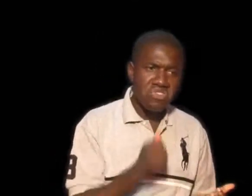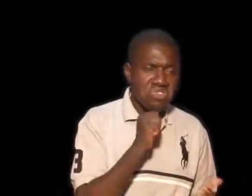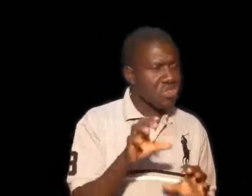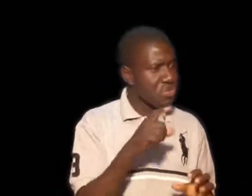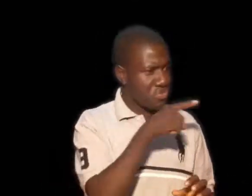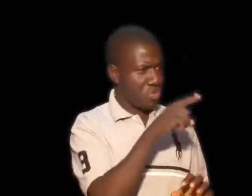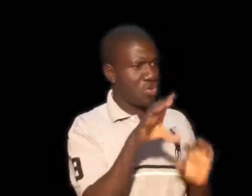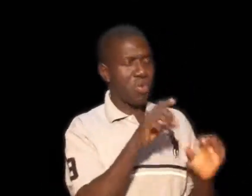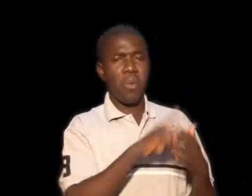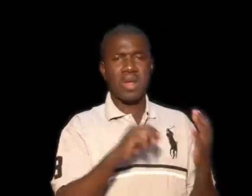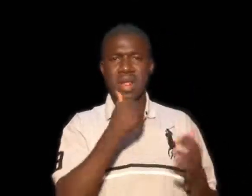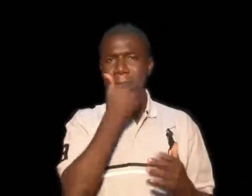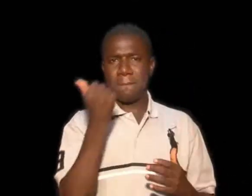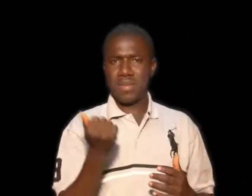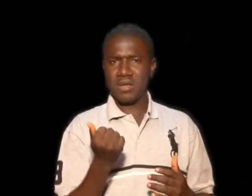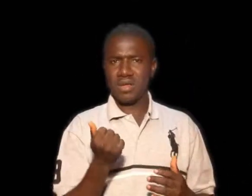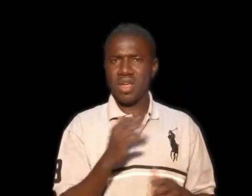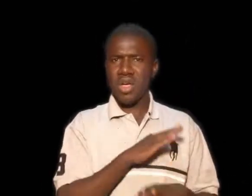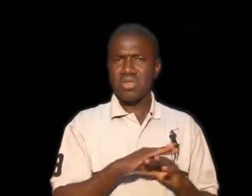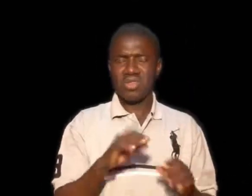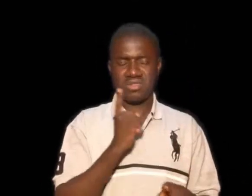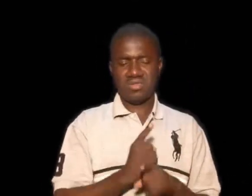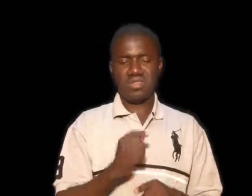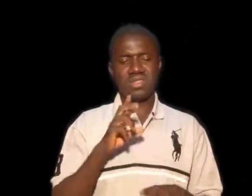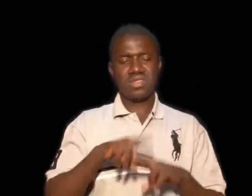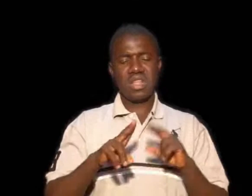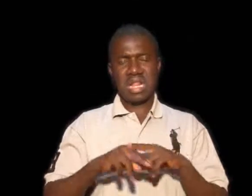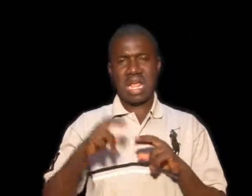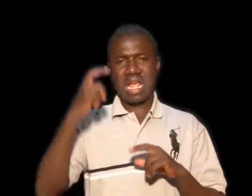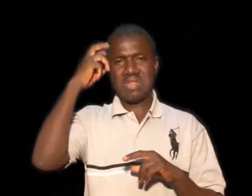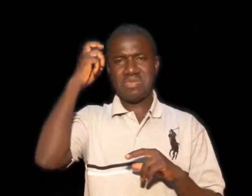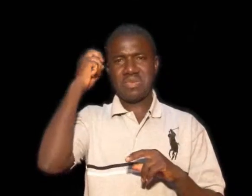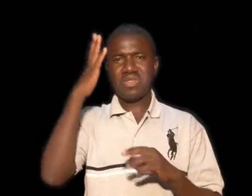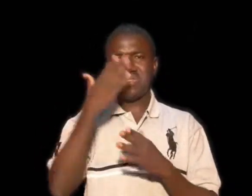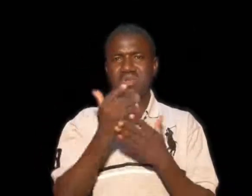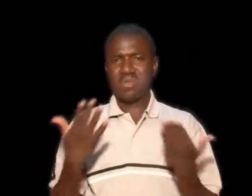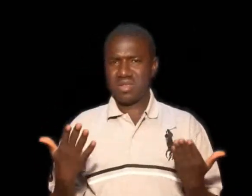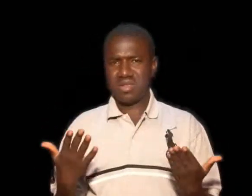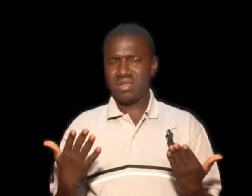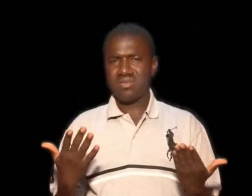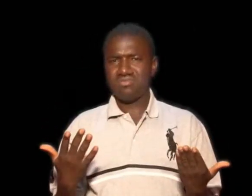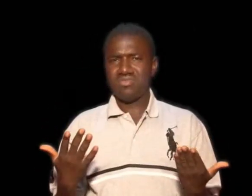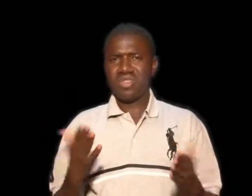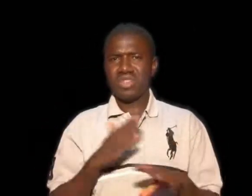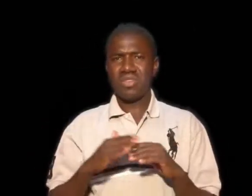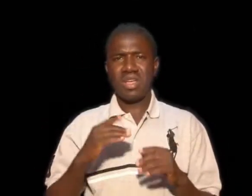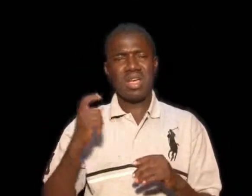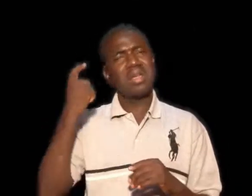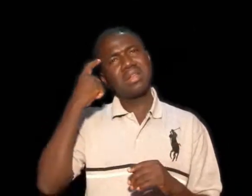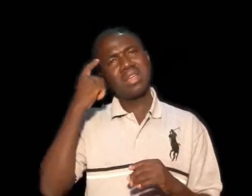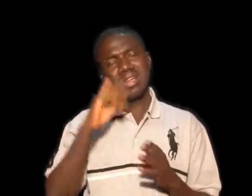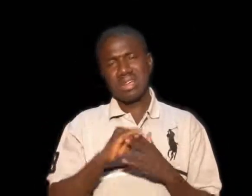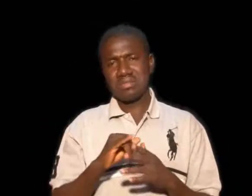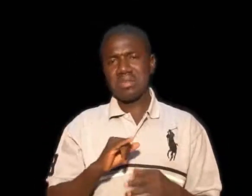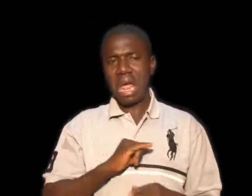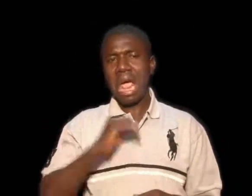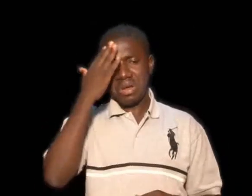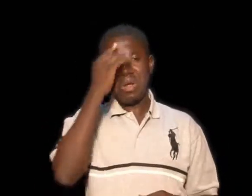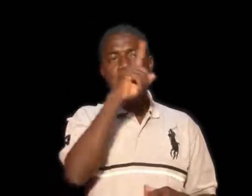is best. Don't make assumptions about people or their disabilities. Don't assume that you